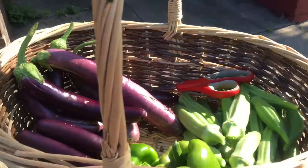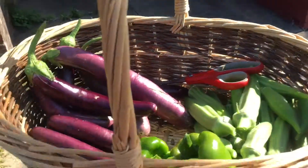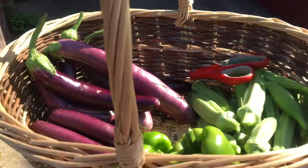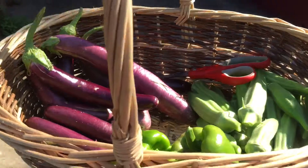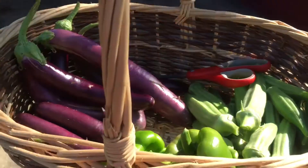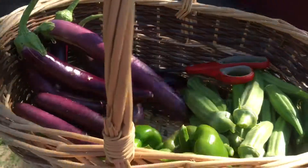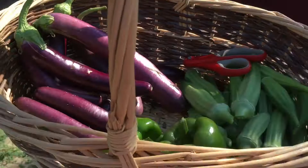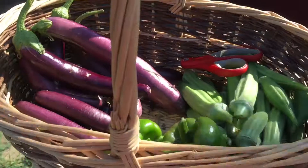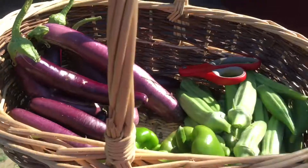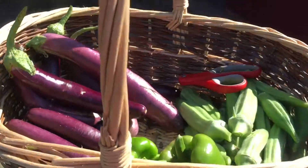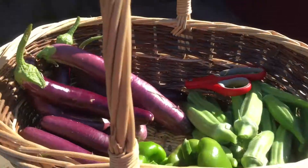this is plenty for me.